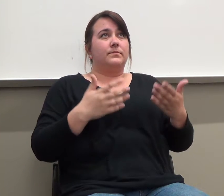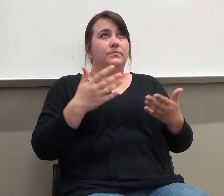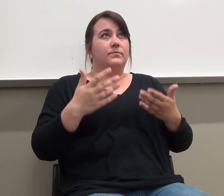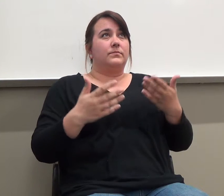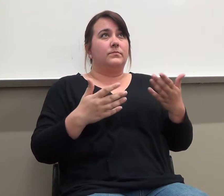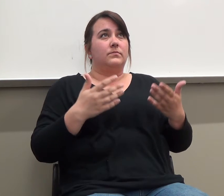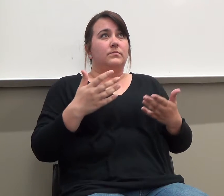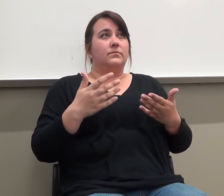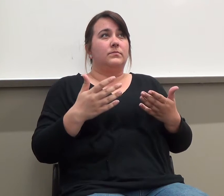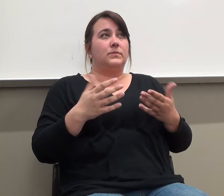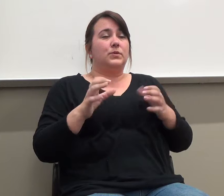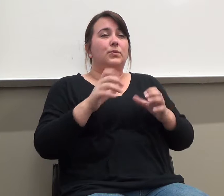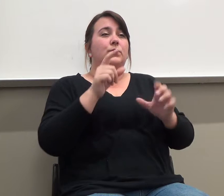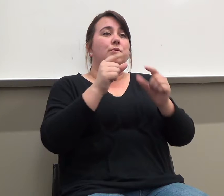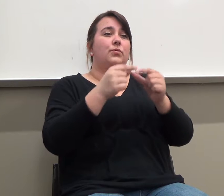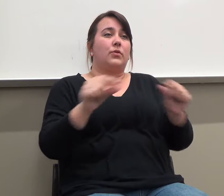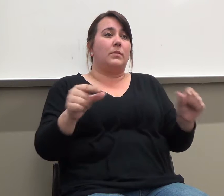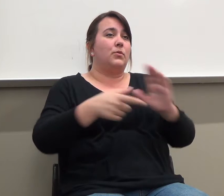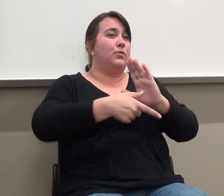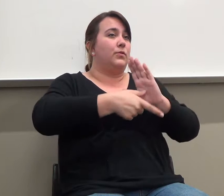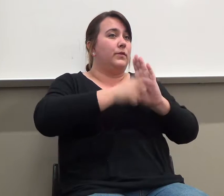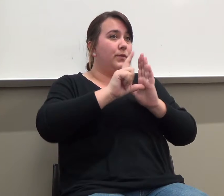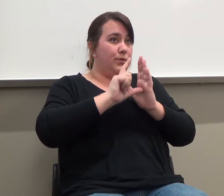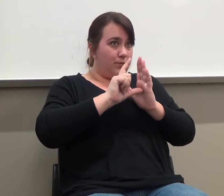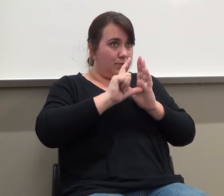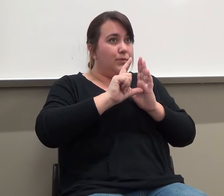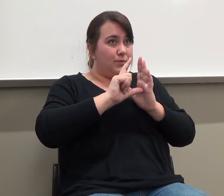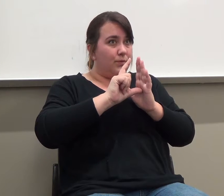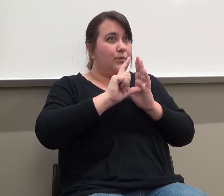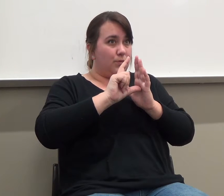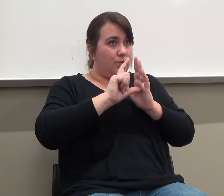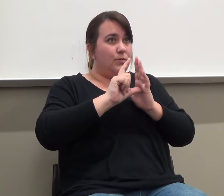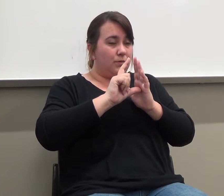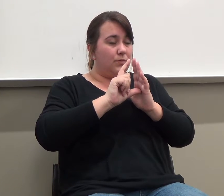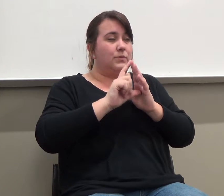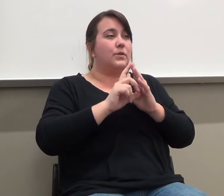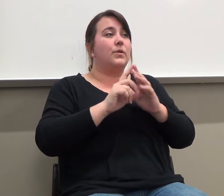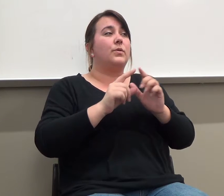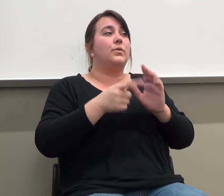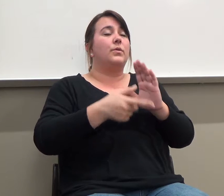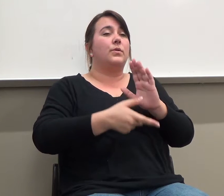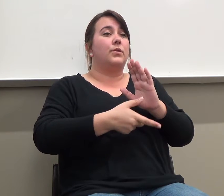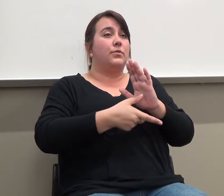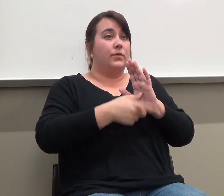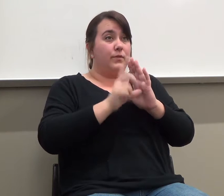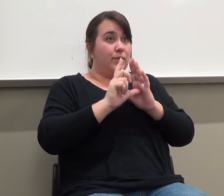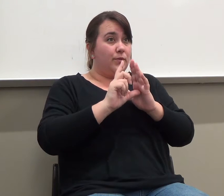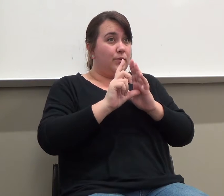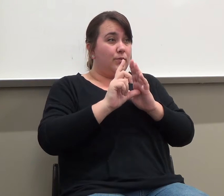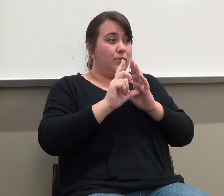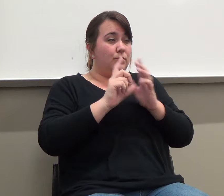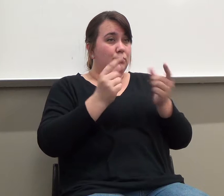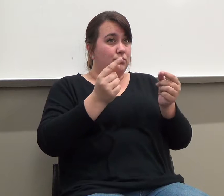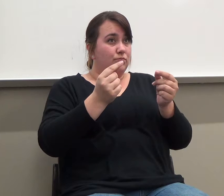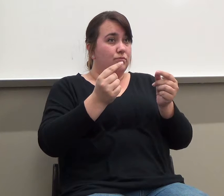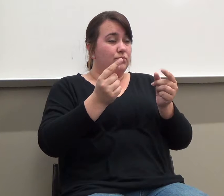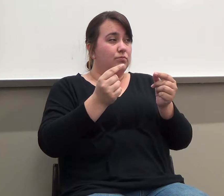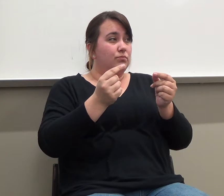do a grammar review. So the way I'm doing this grammar is